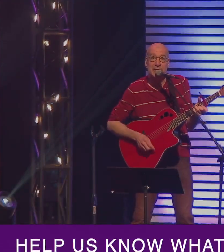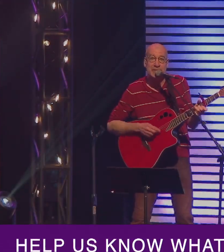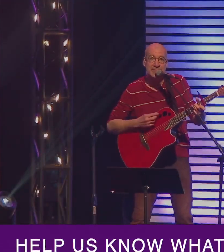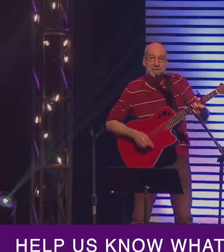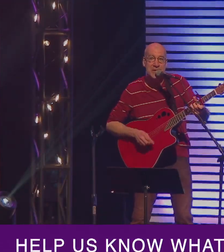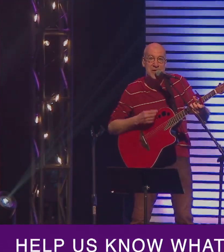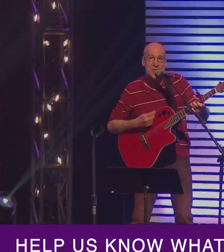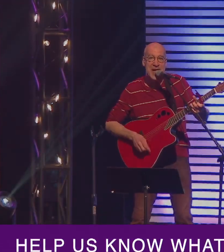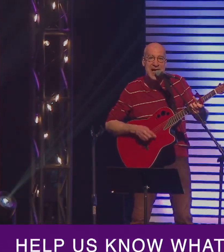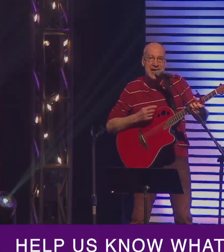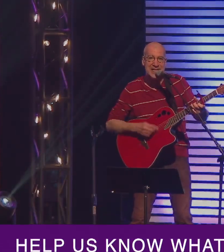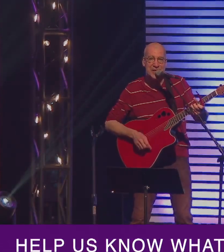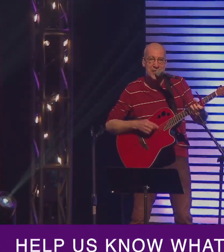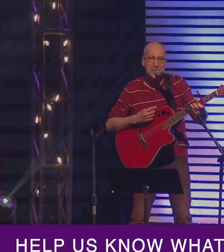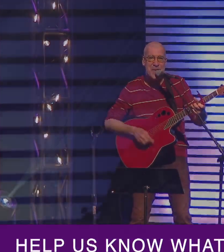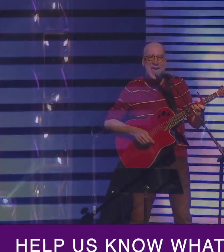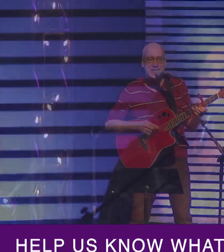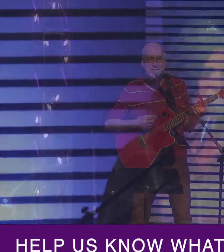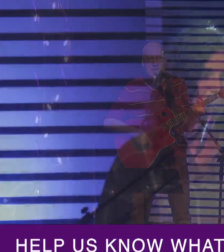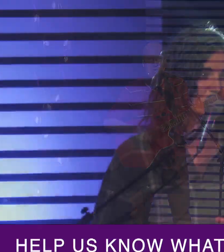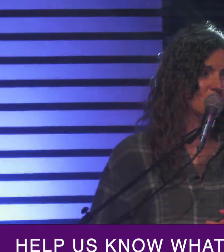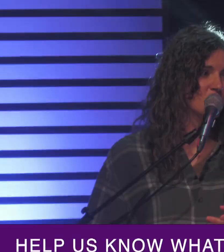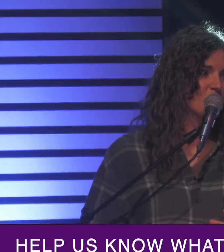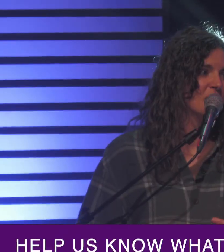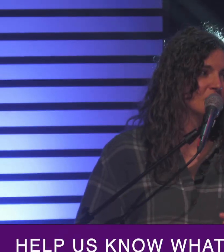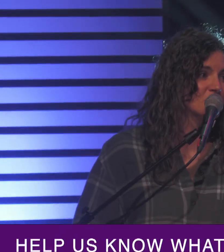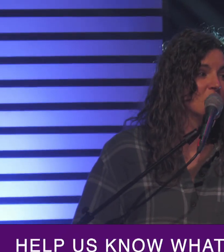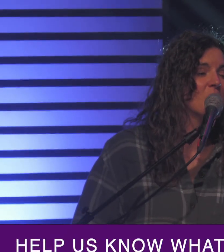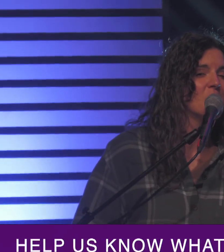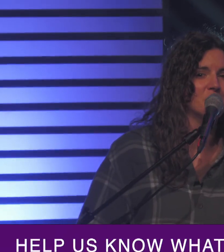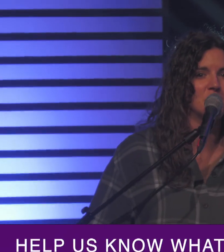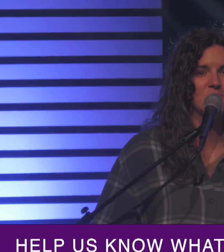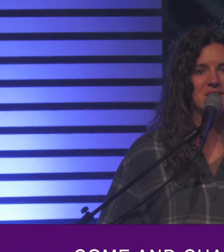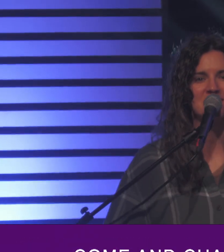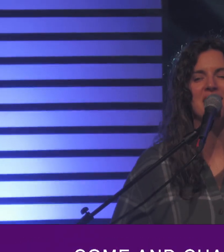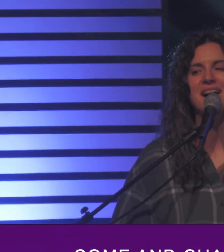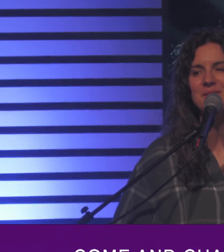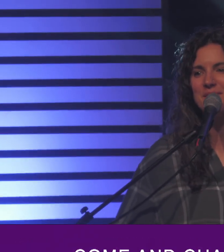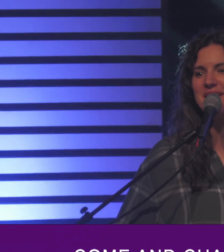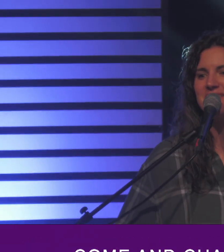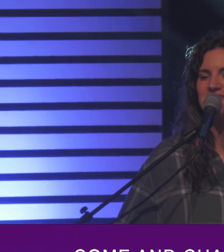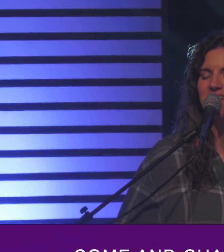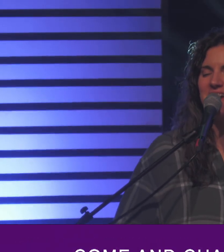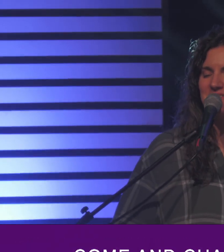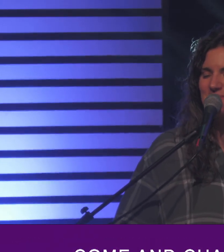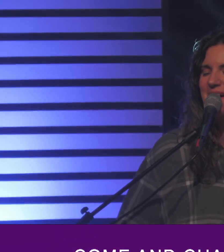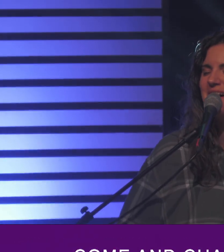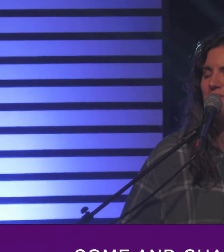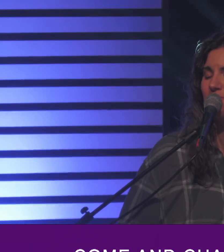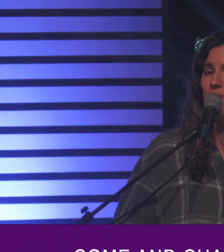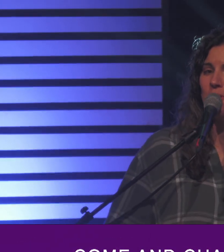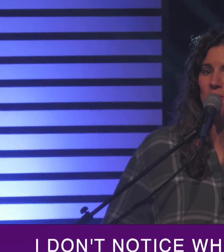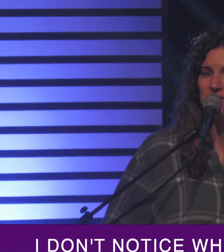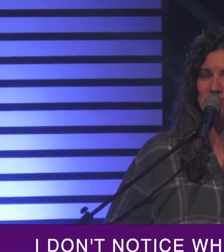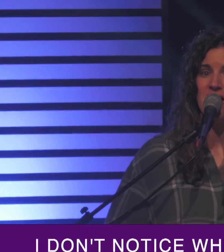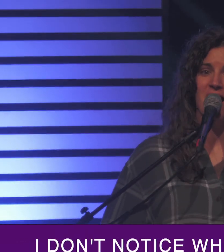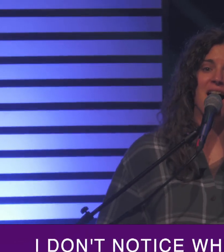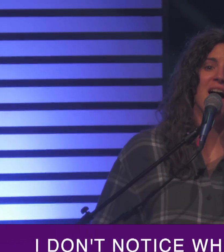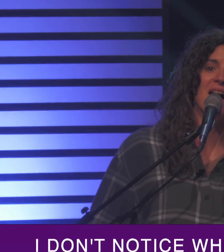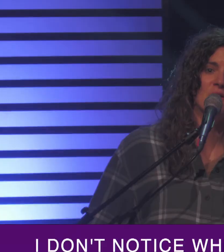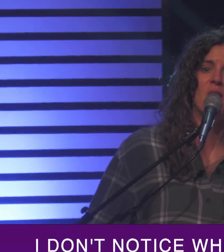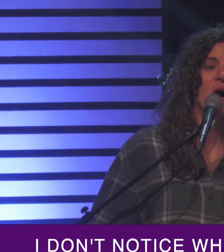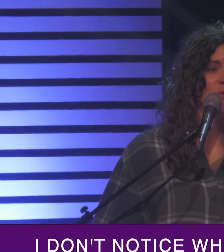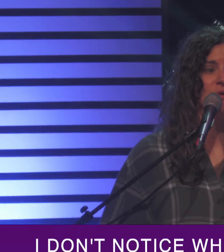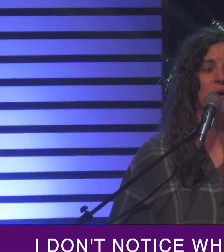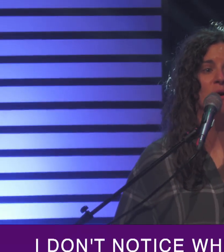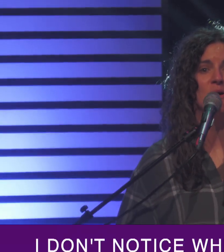Help us know what you've been doing over us. Come and change my focus.